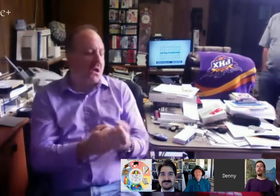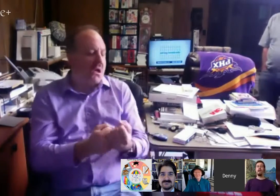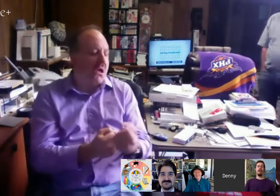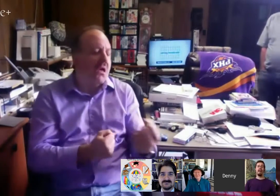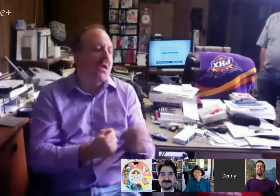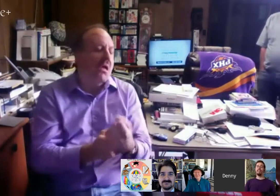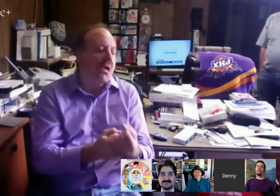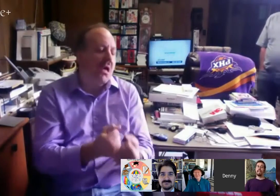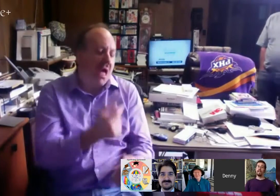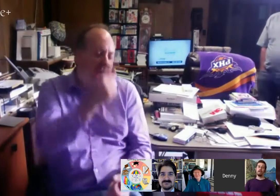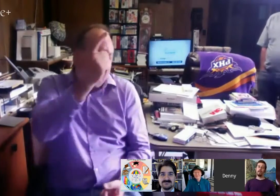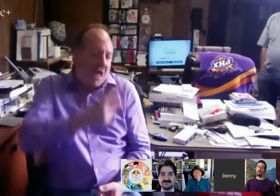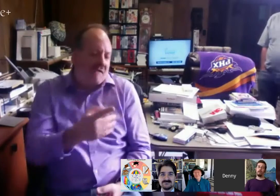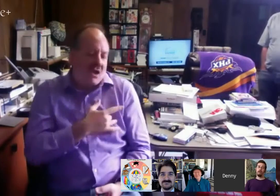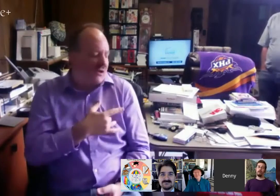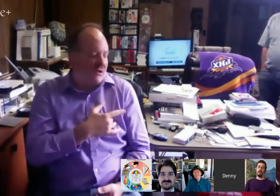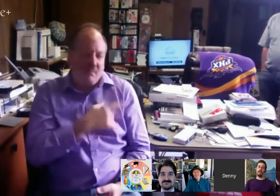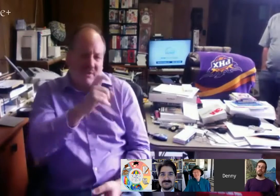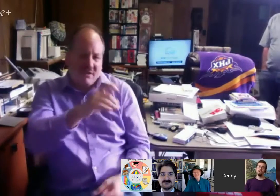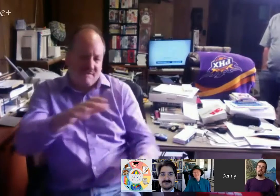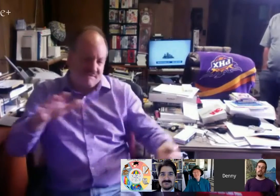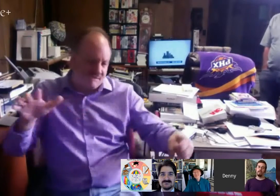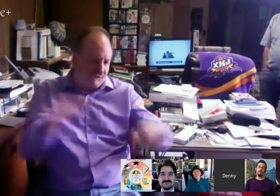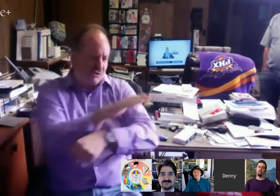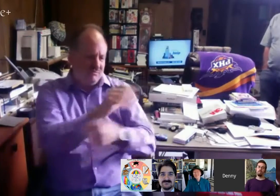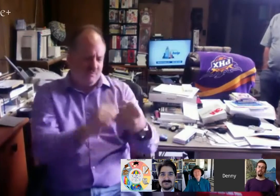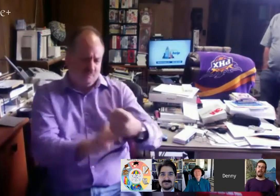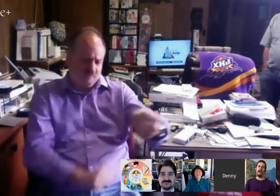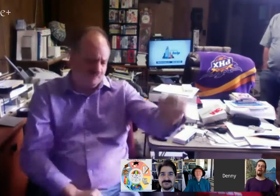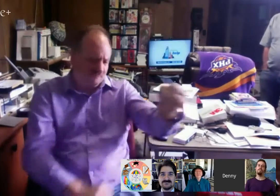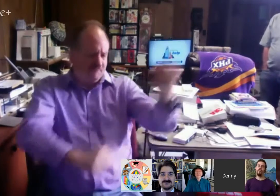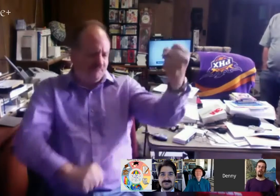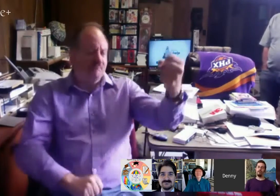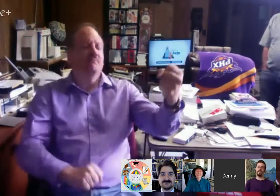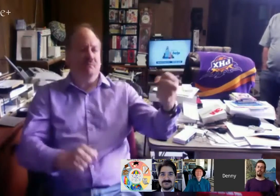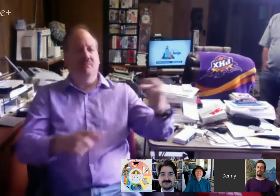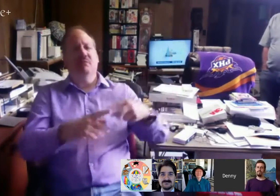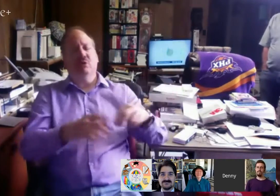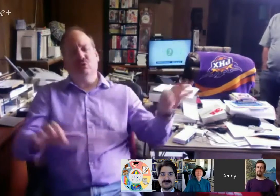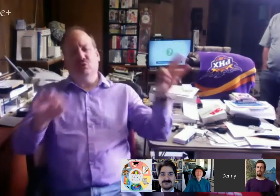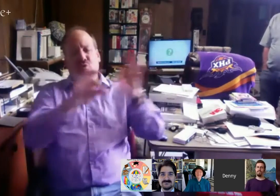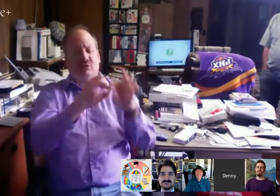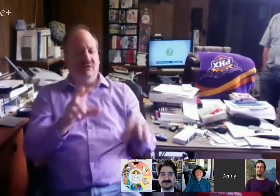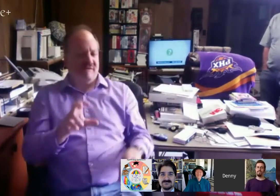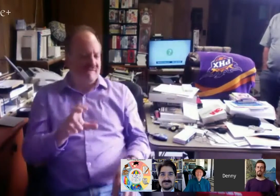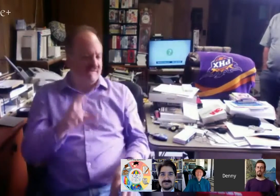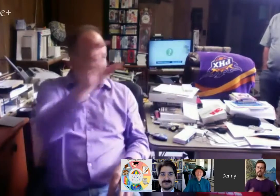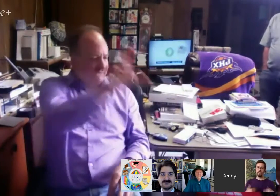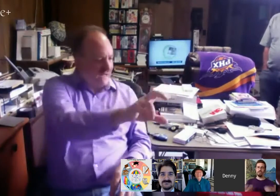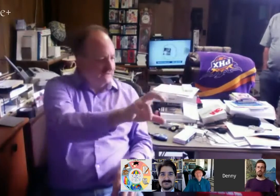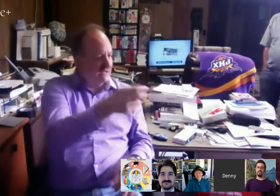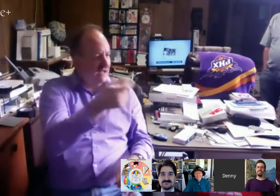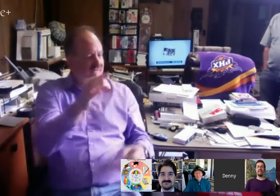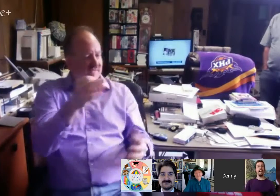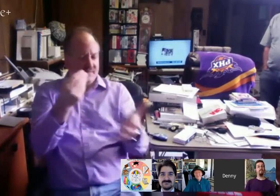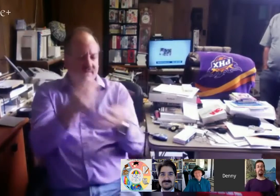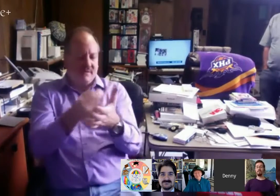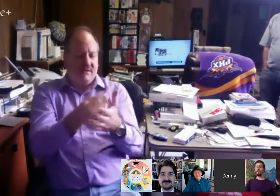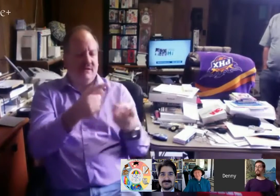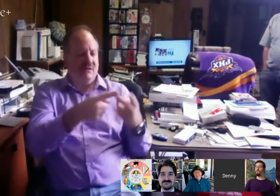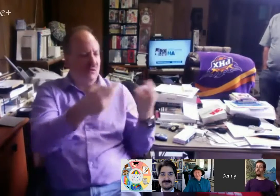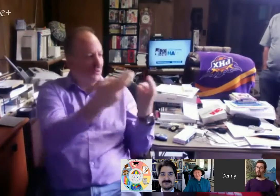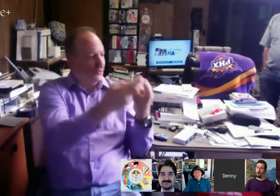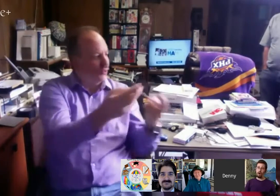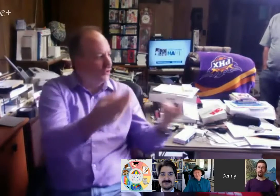program. And they can't enter in it with a half-hearted feeling of just doing it. They have